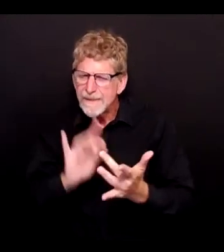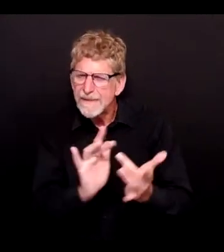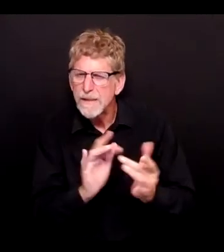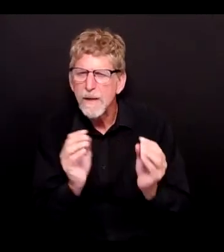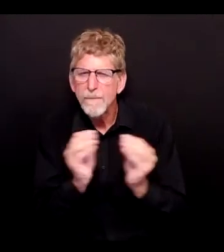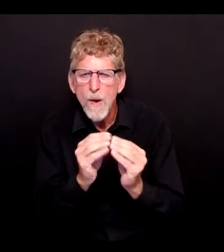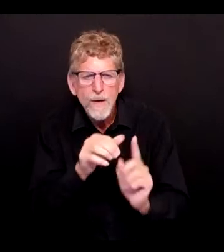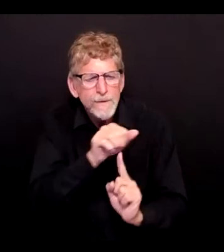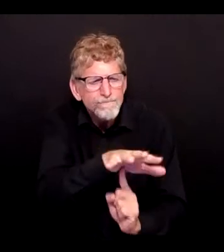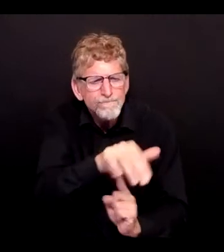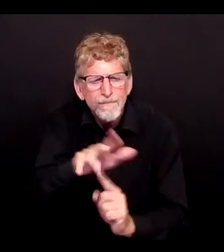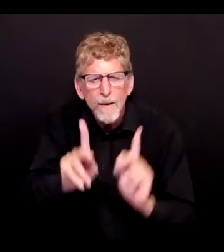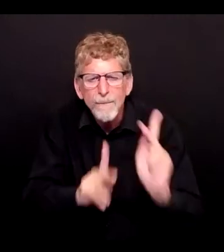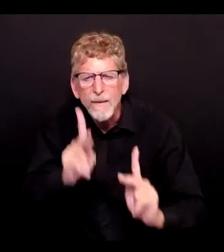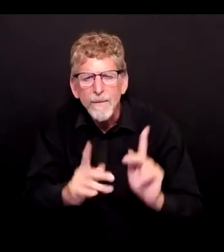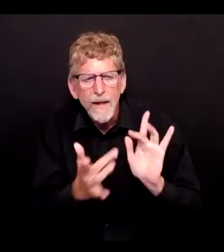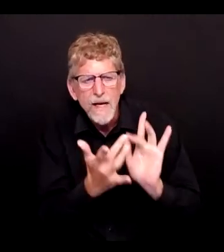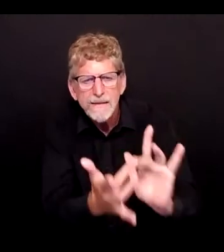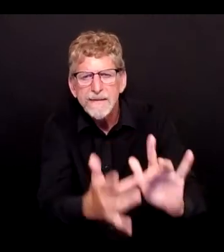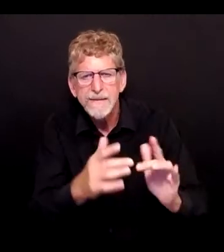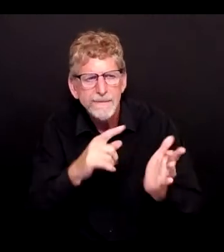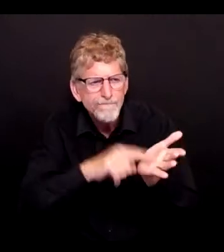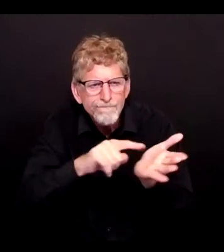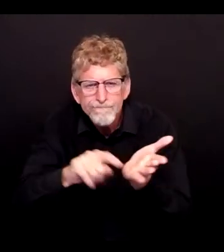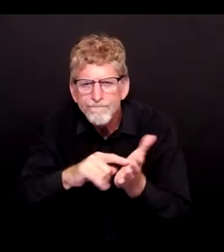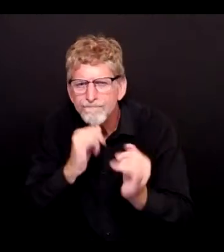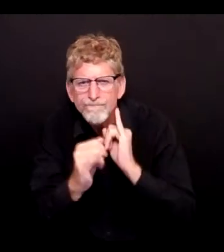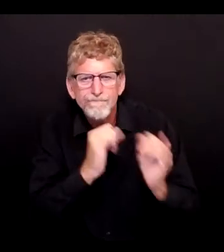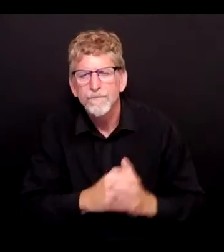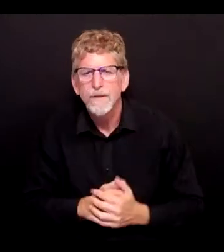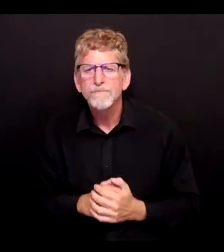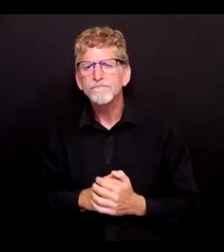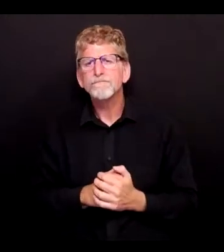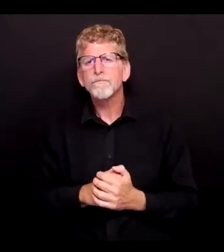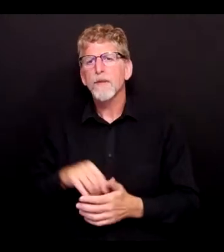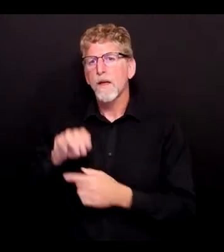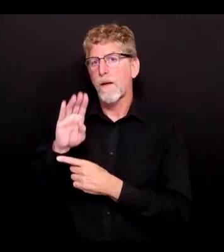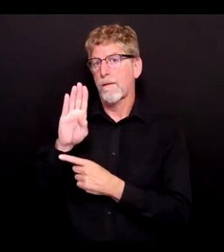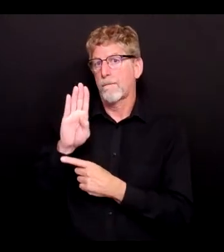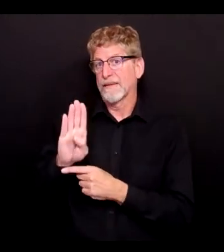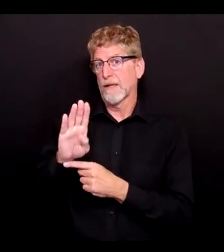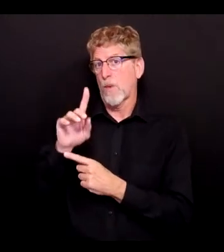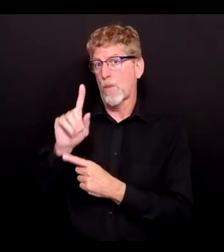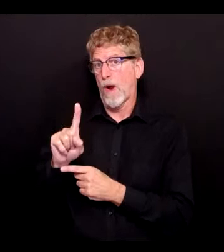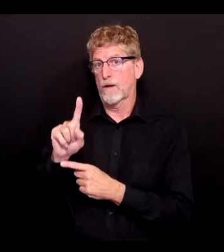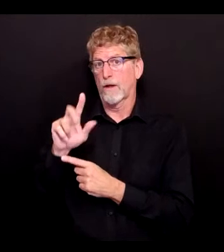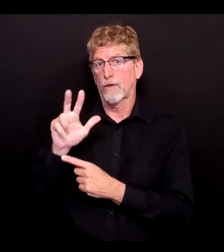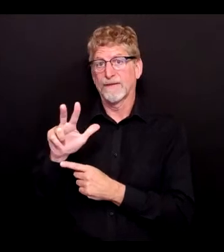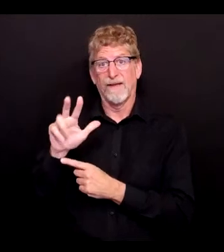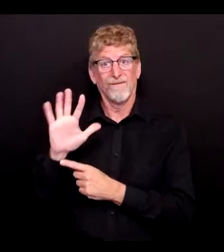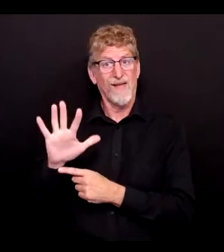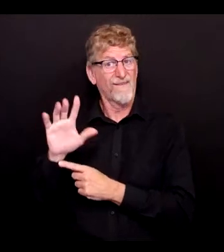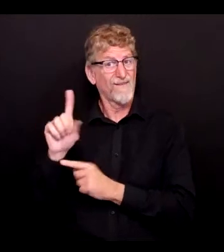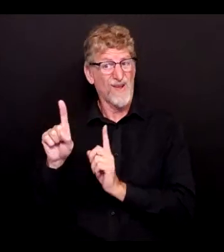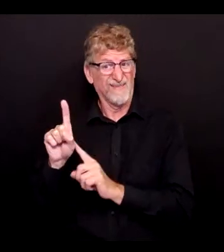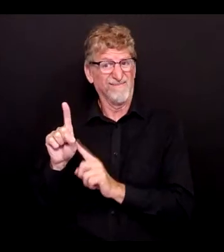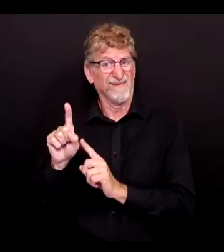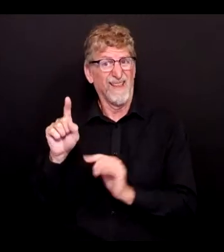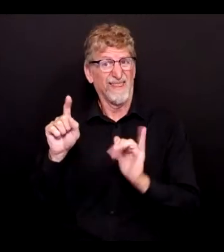1 case of B1351 occurred in a person who had traveled to